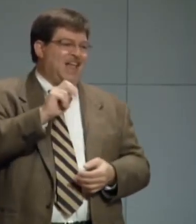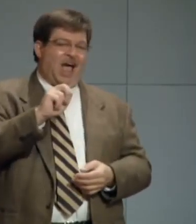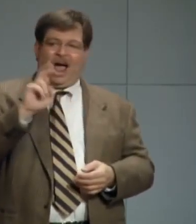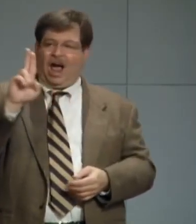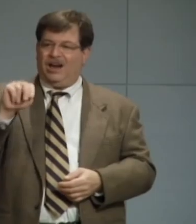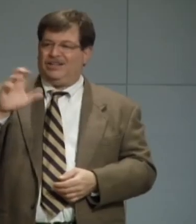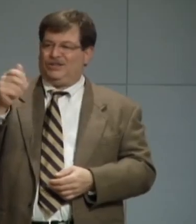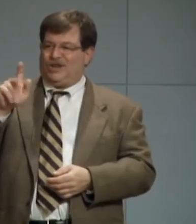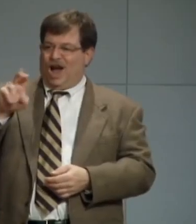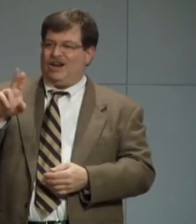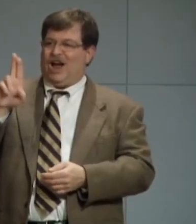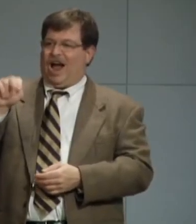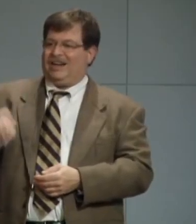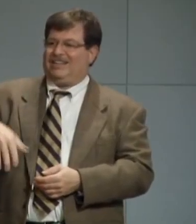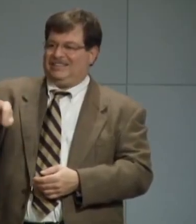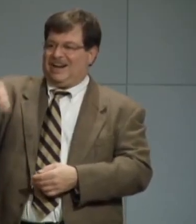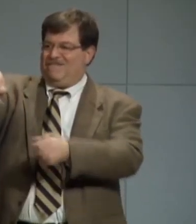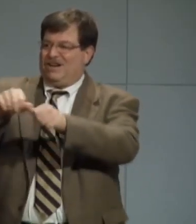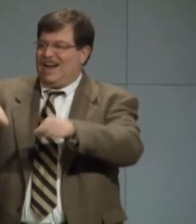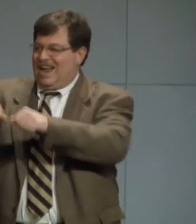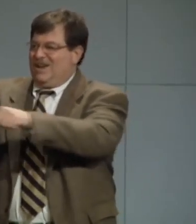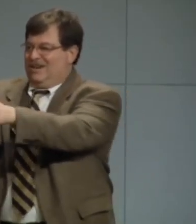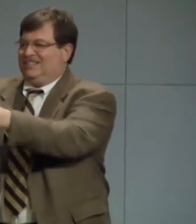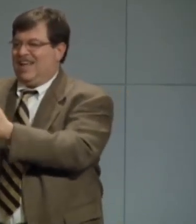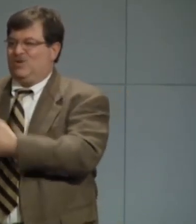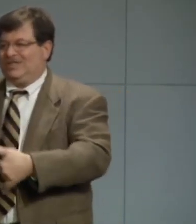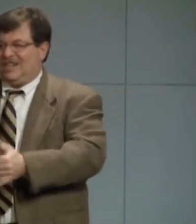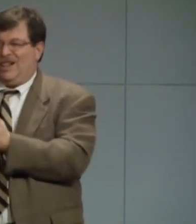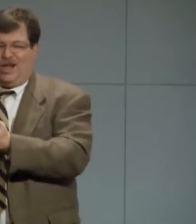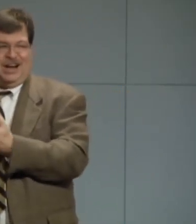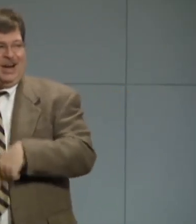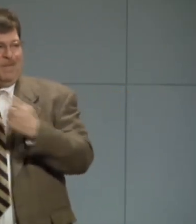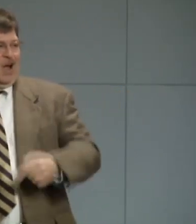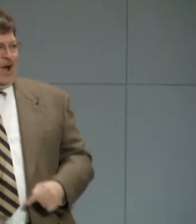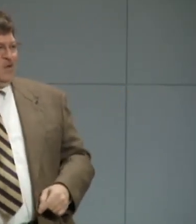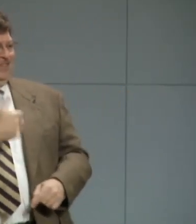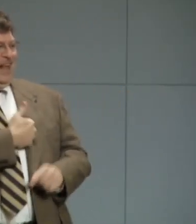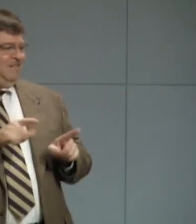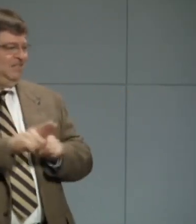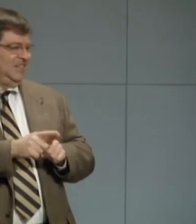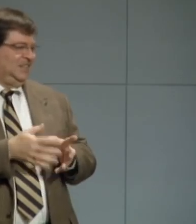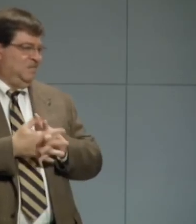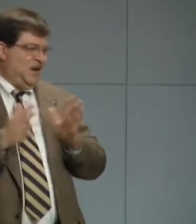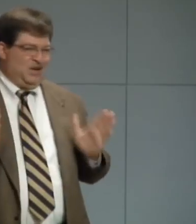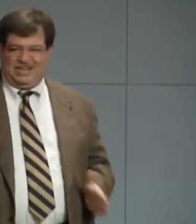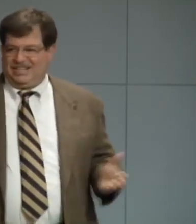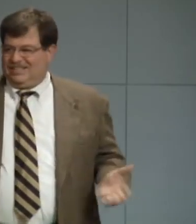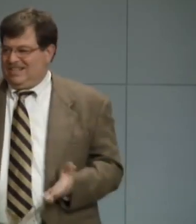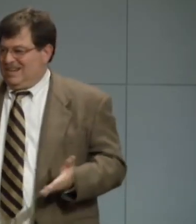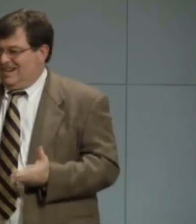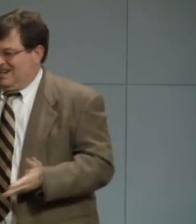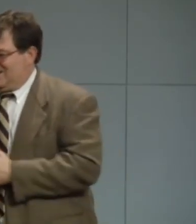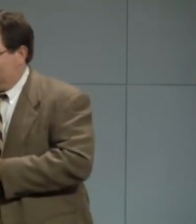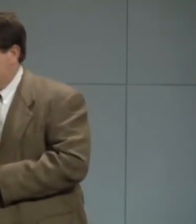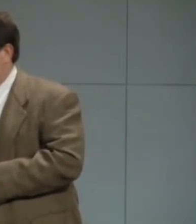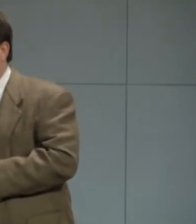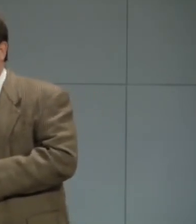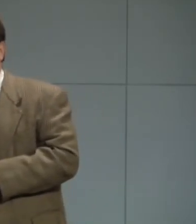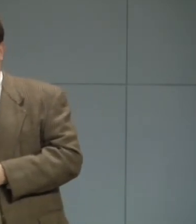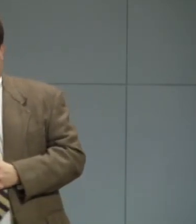Freedom. It was a required reading in my school many years ago, and it was written by a